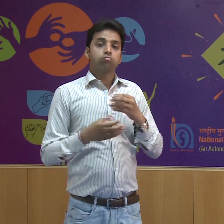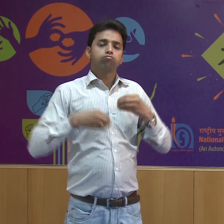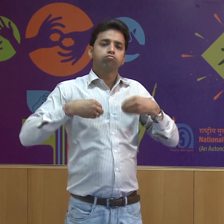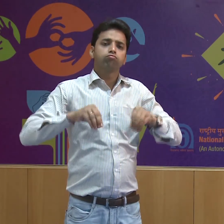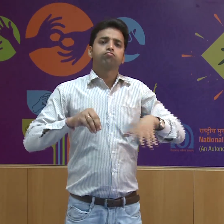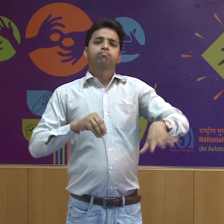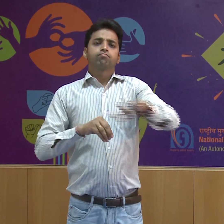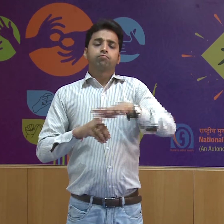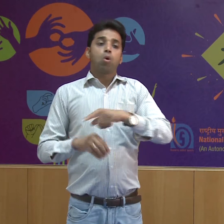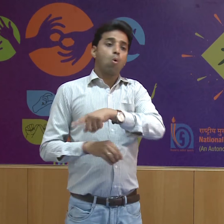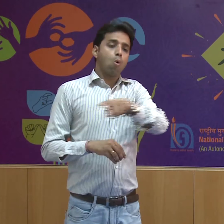educate everyone.